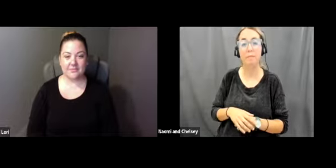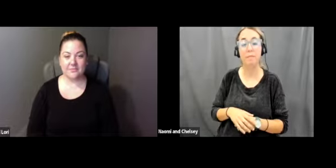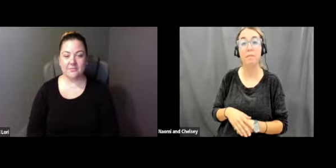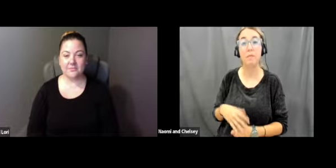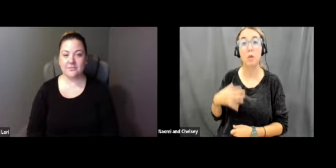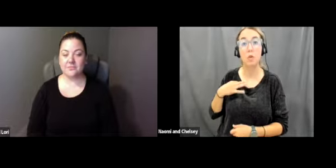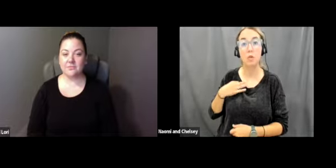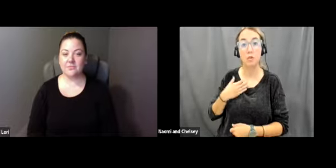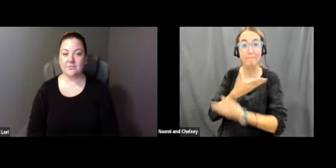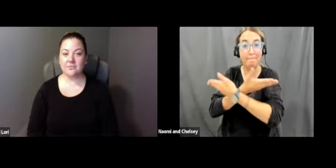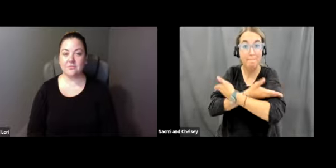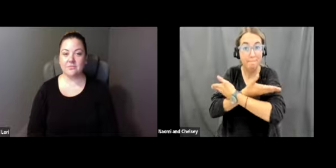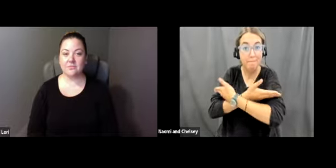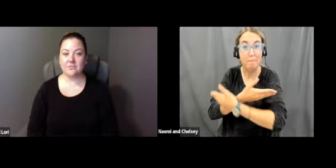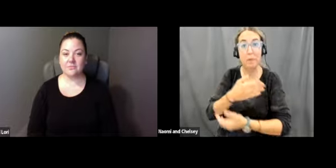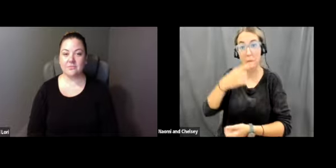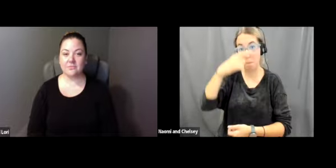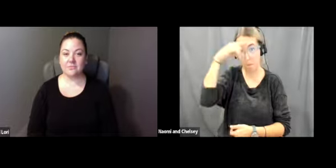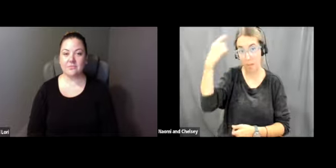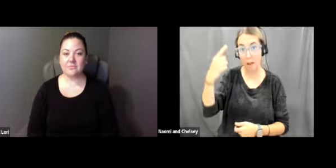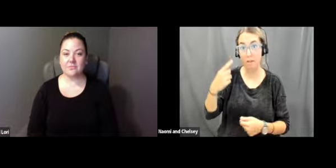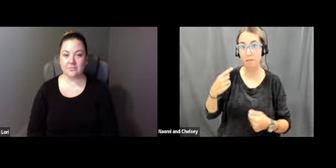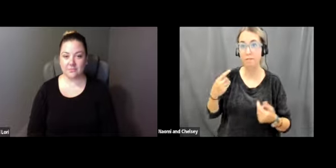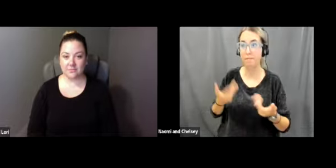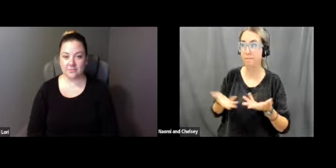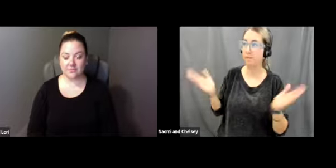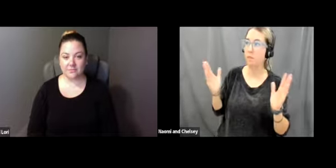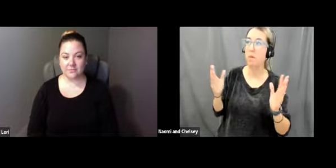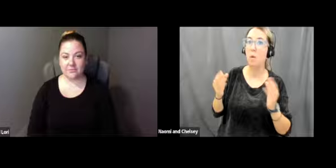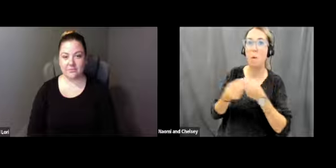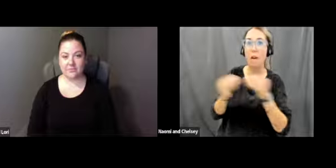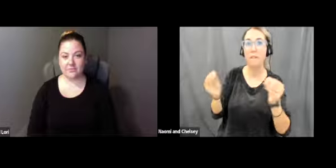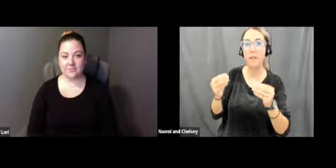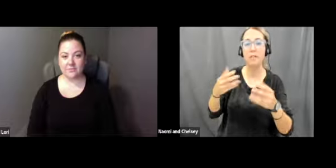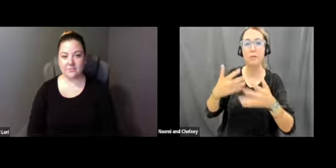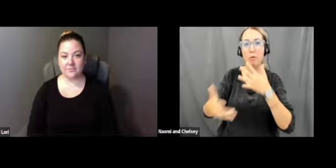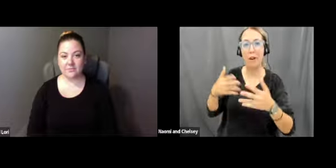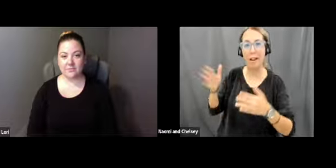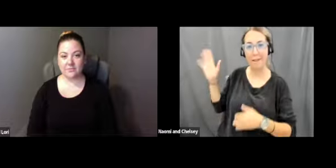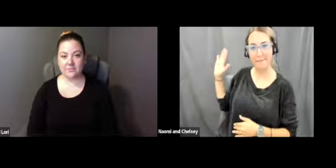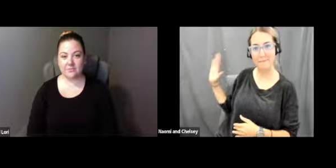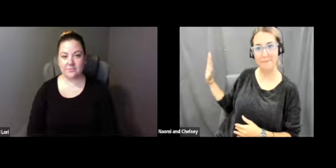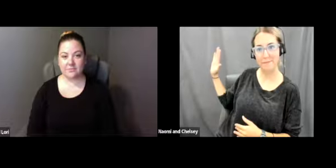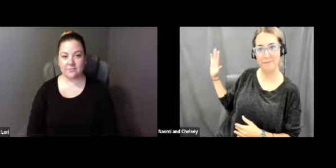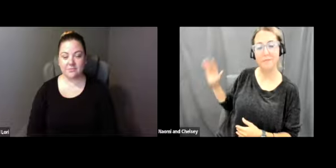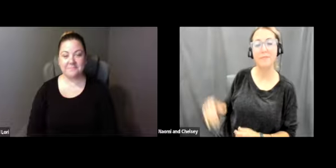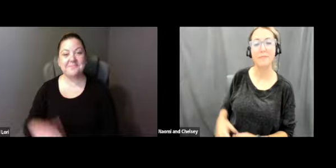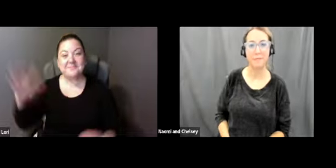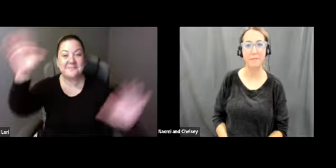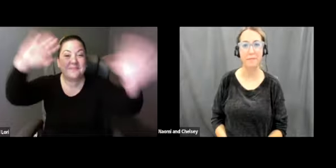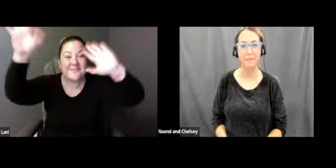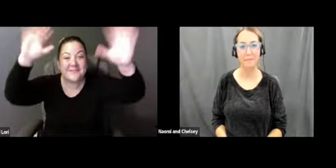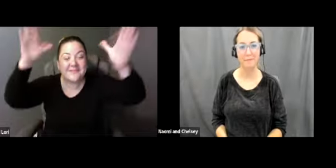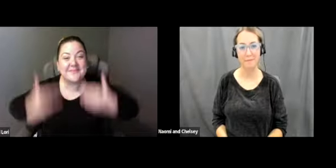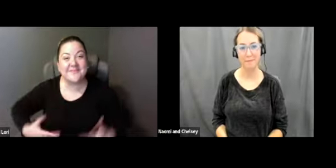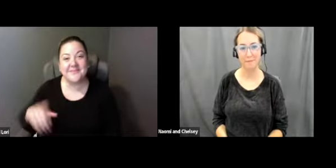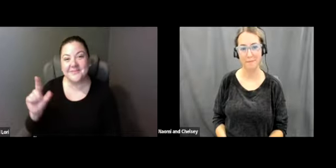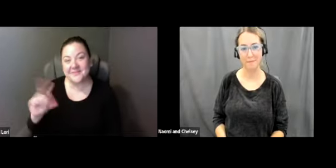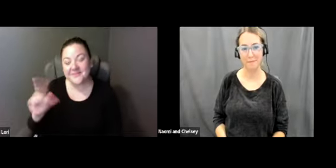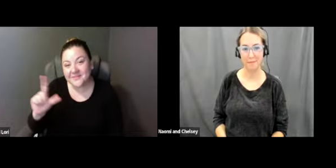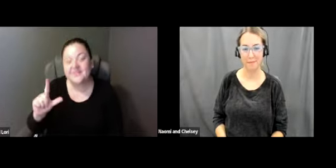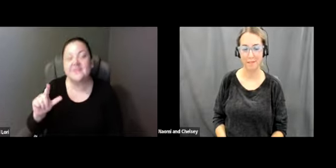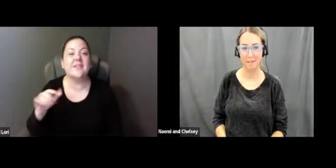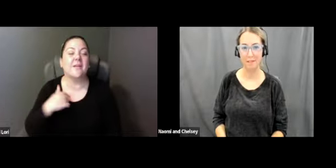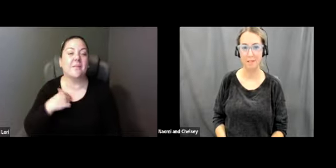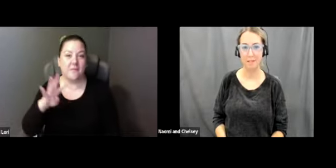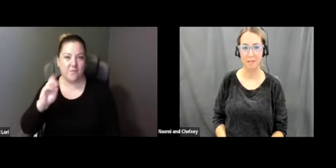black shirt, and I'm in my office and I have a gray backdrop behind me. Hello, I am Lori Civello. I am also in my early